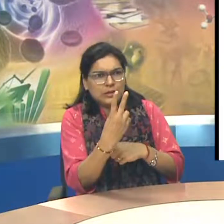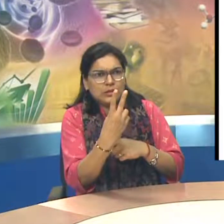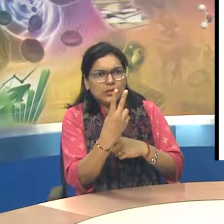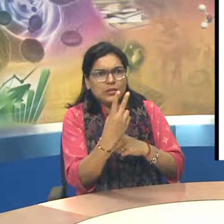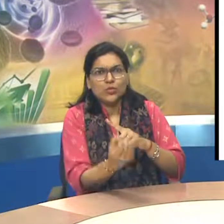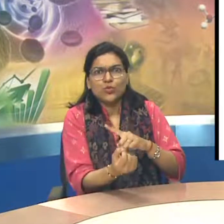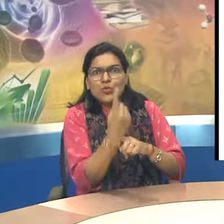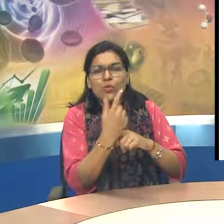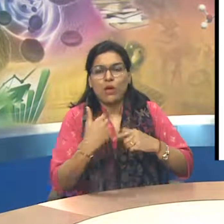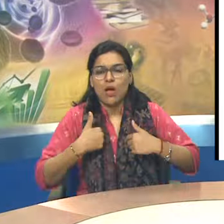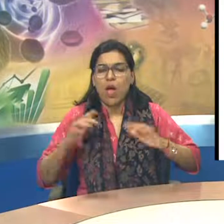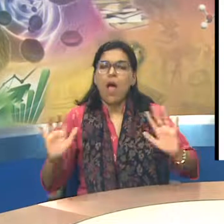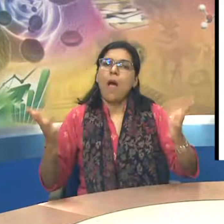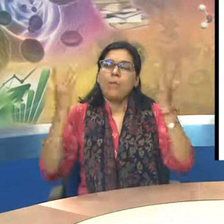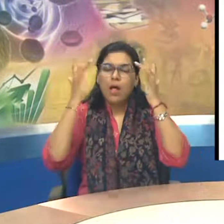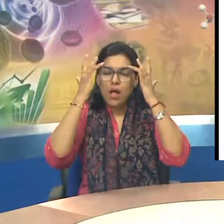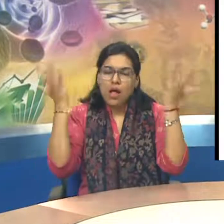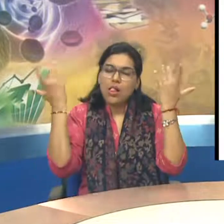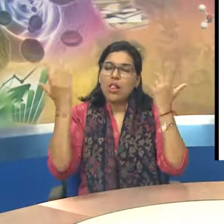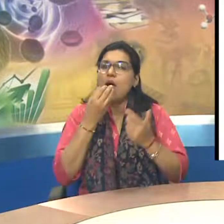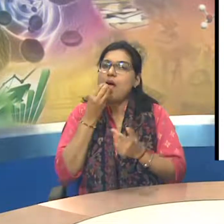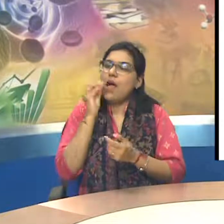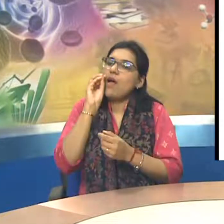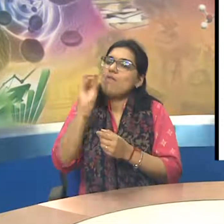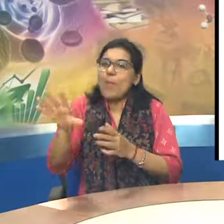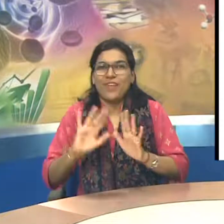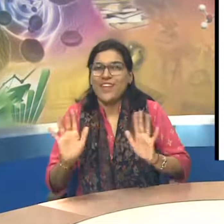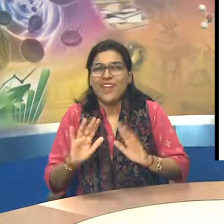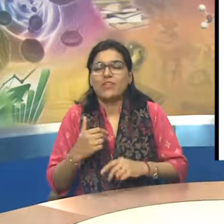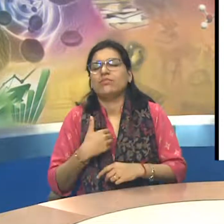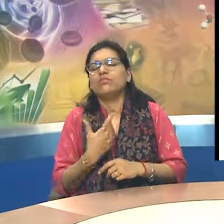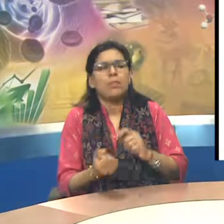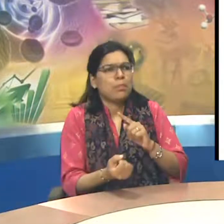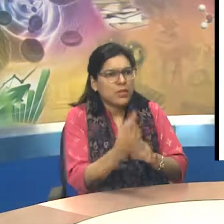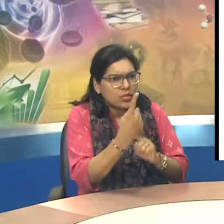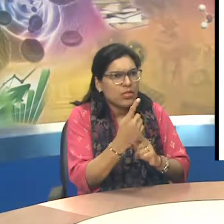First point, it is used to